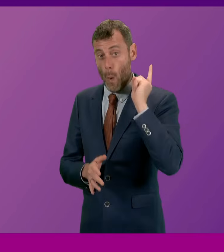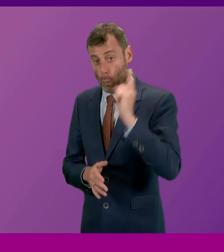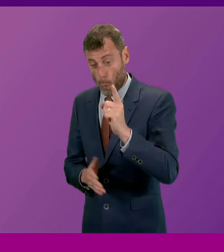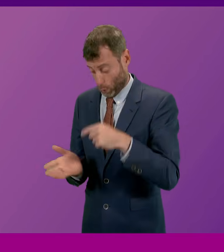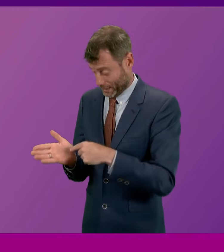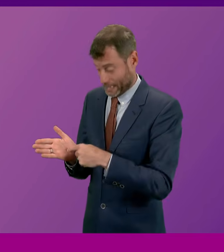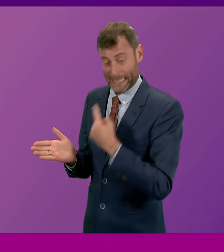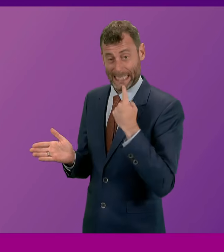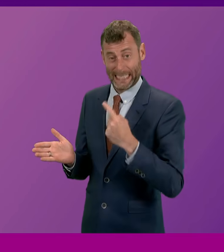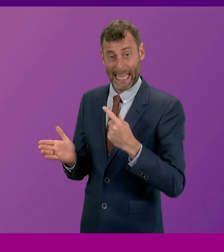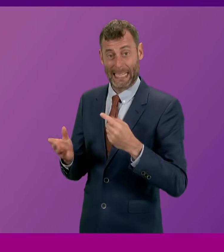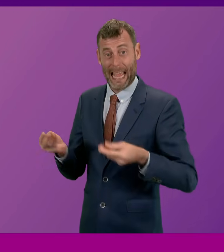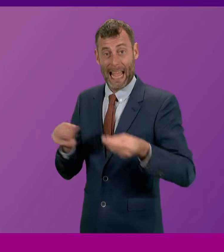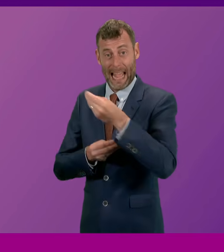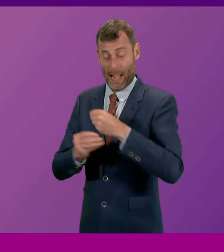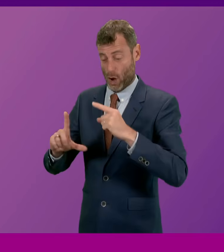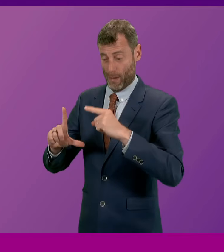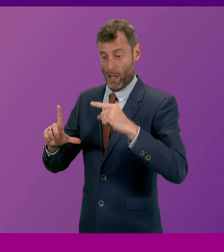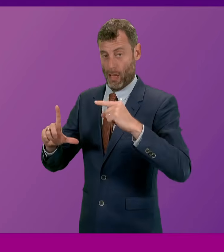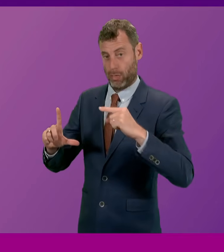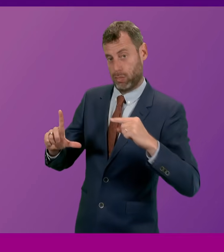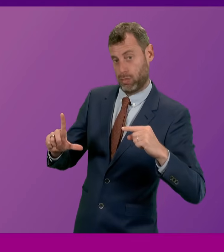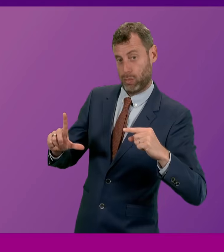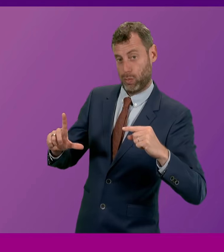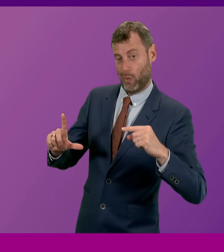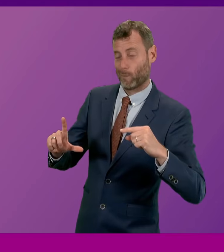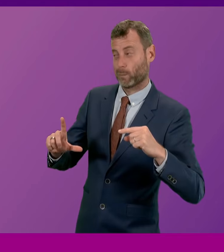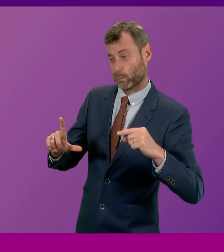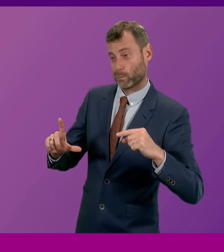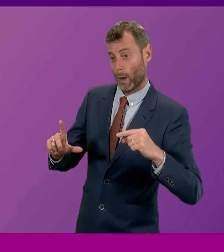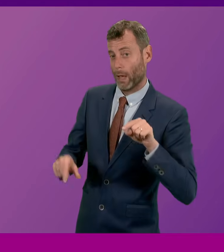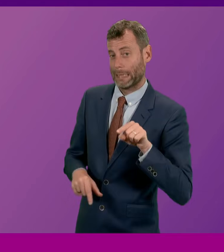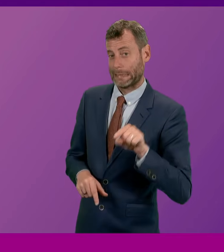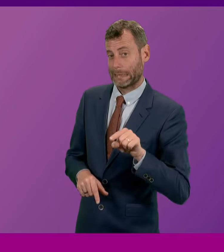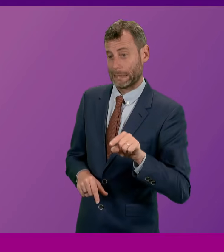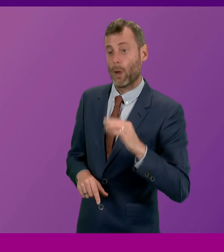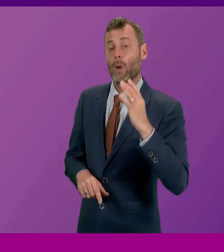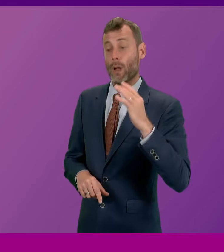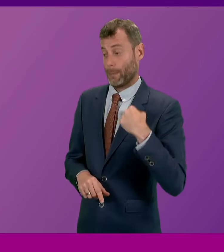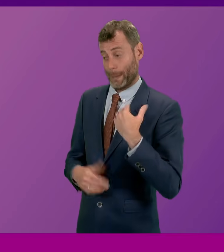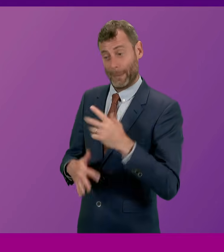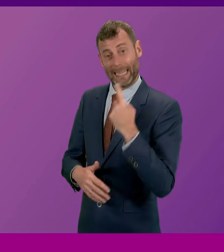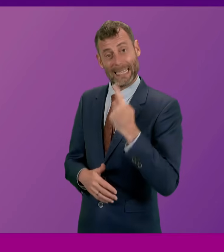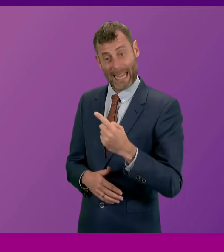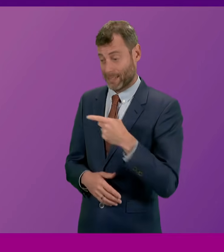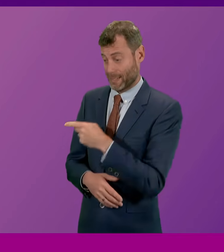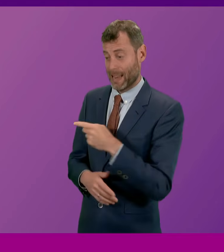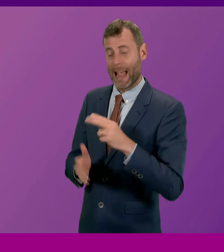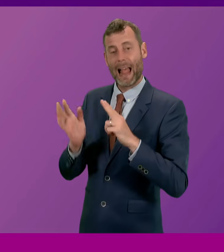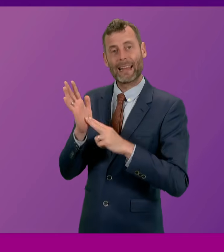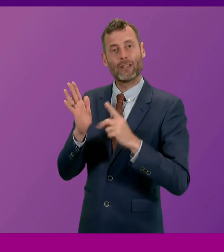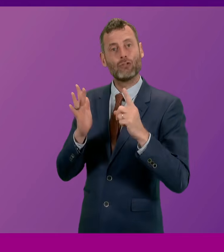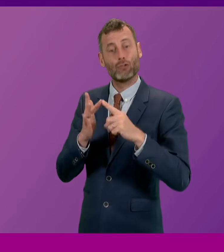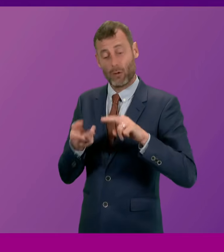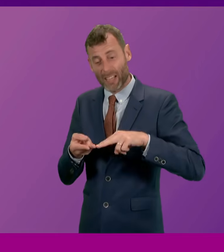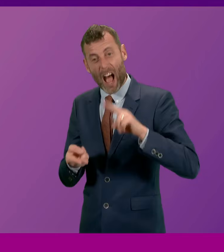ignored. I said when the decision was taken to apply employers' national insurance contributions that I thought it was an